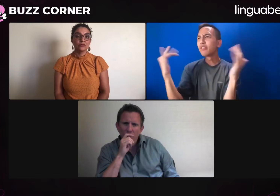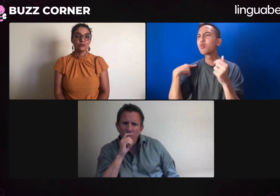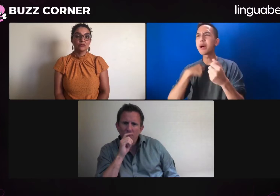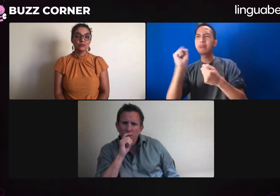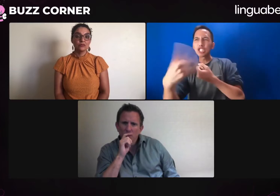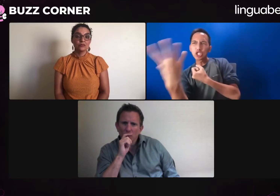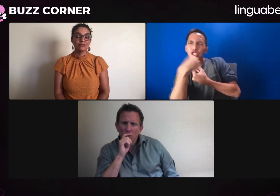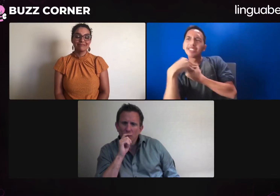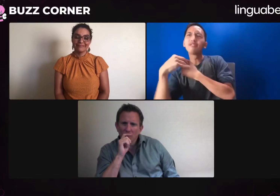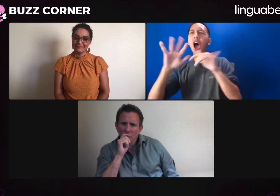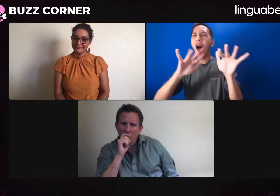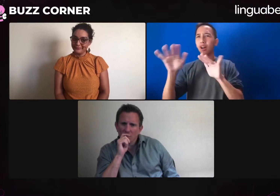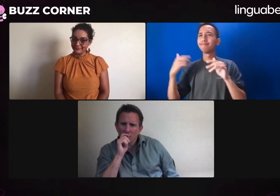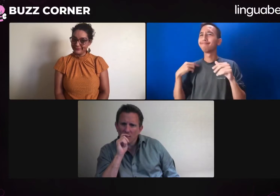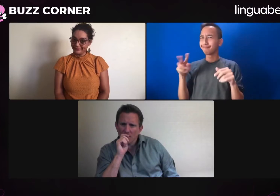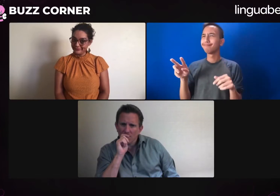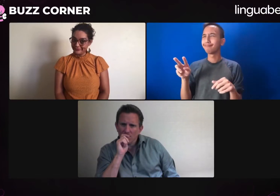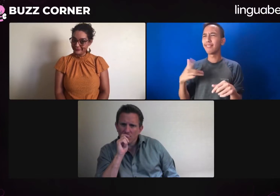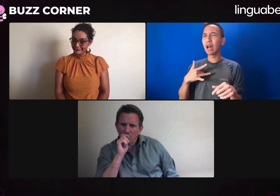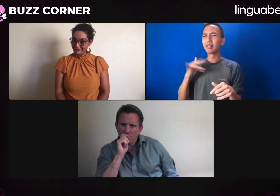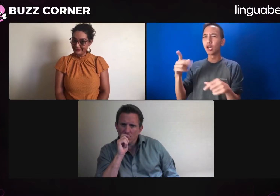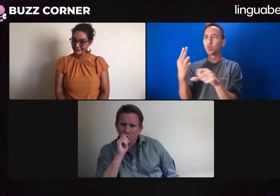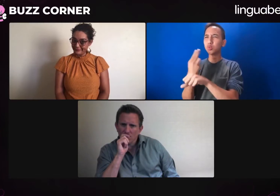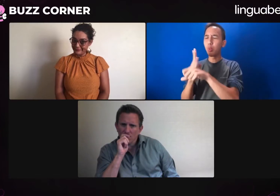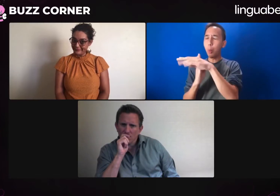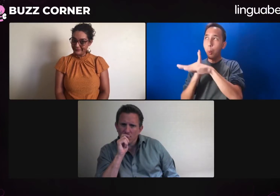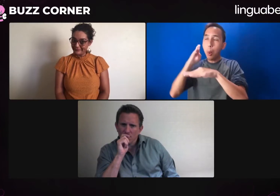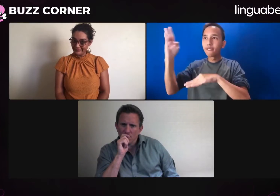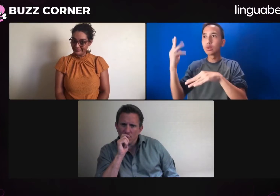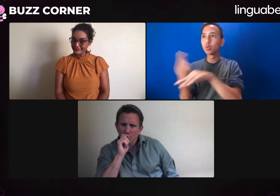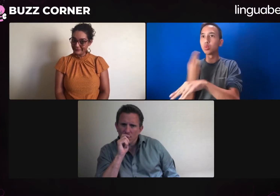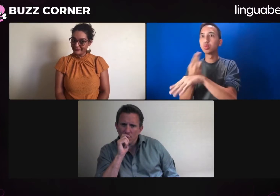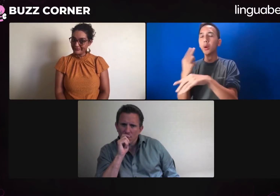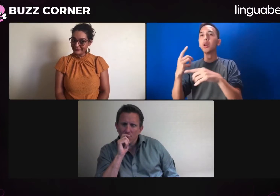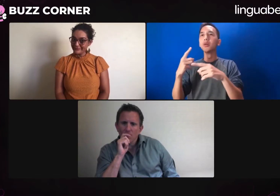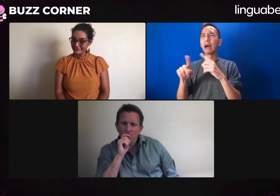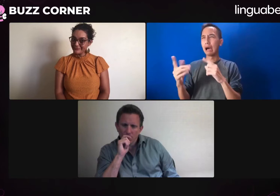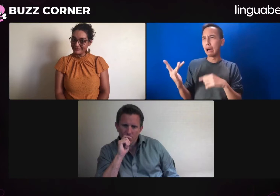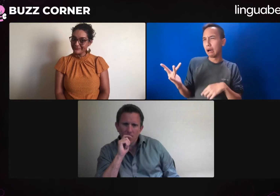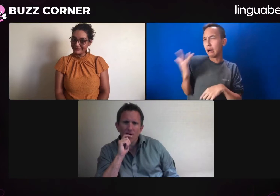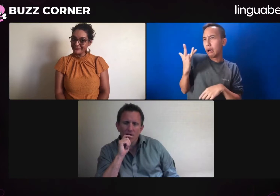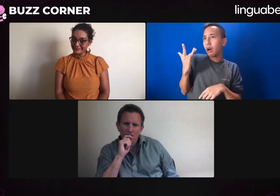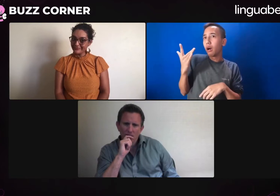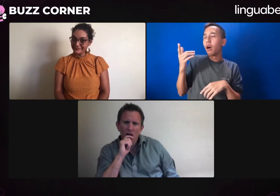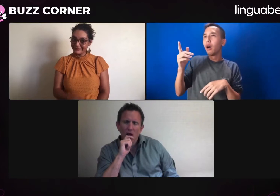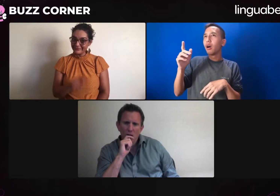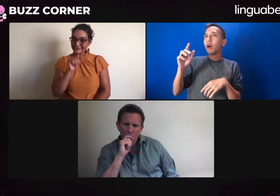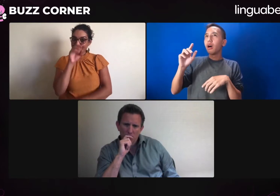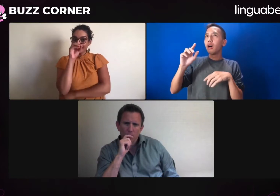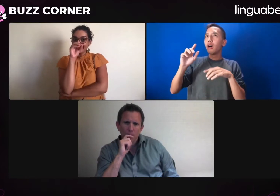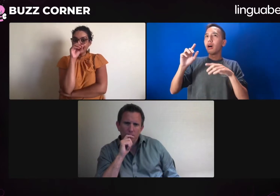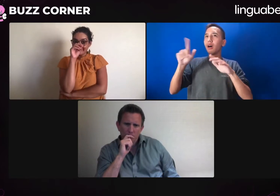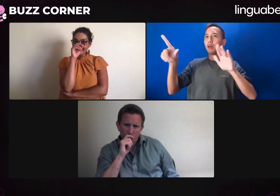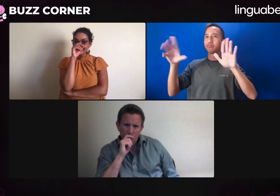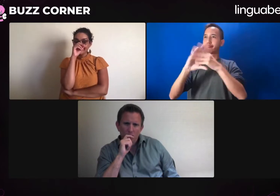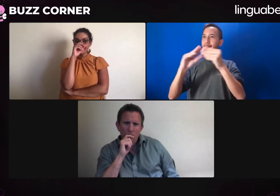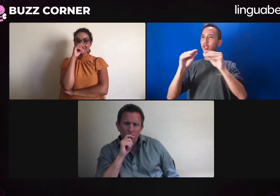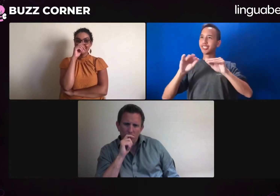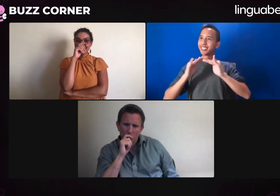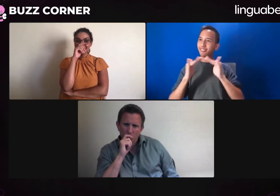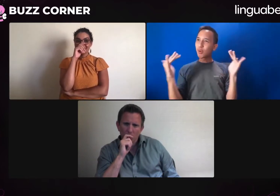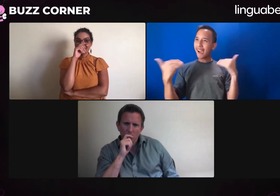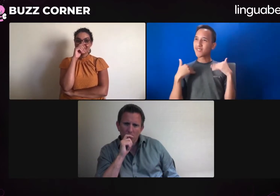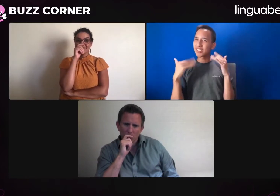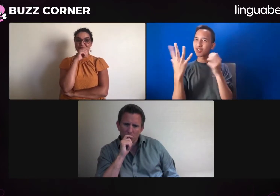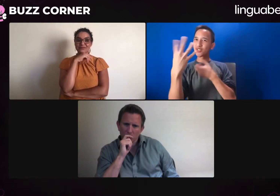whatever happened with that. But, we talked about diversity and inclusion, but I felt like they were overusing those statements. I felt as